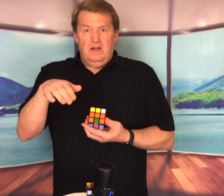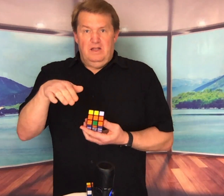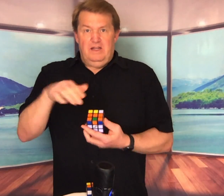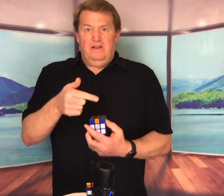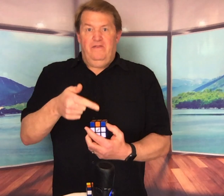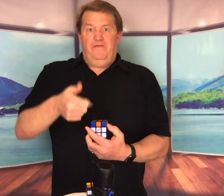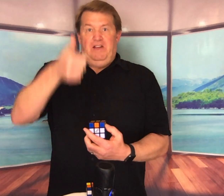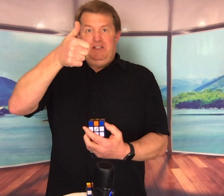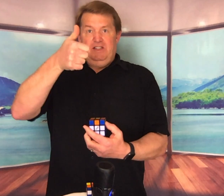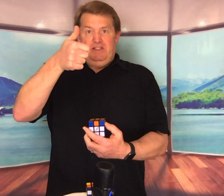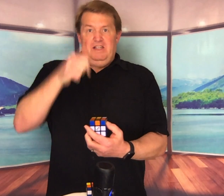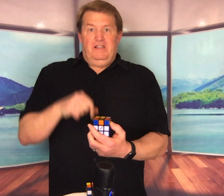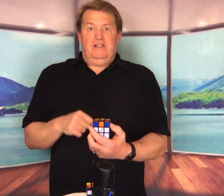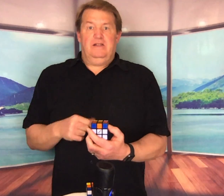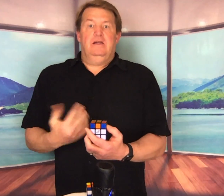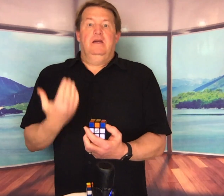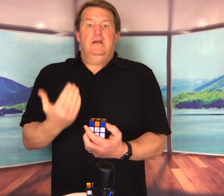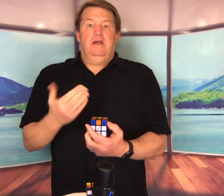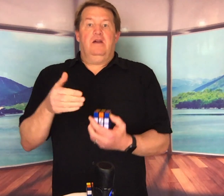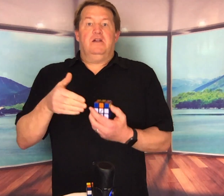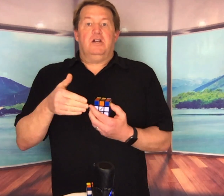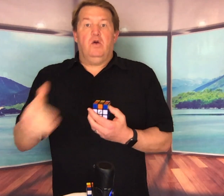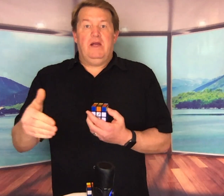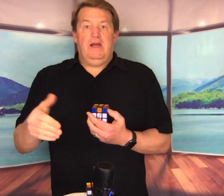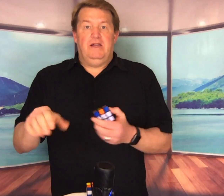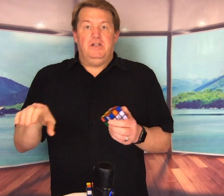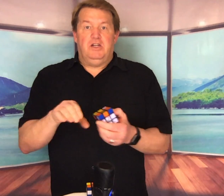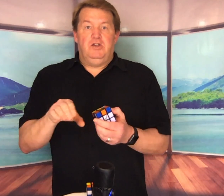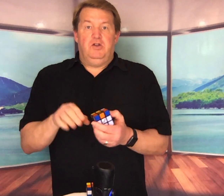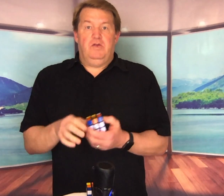horizontally, facing the ceiling, now you're going to go ahead and you're going to do that